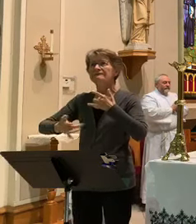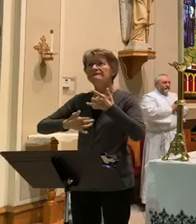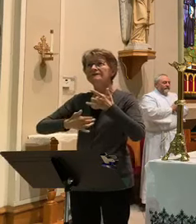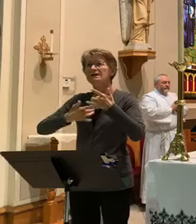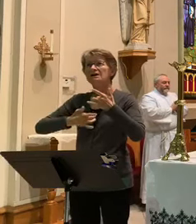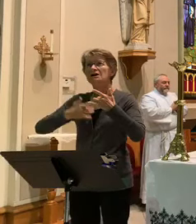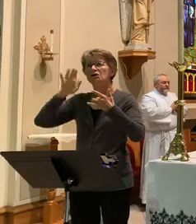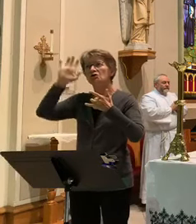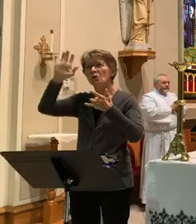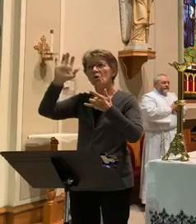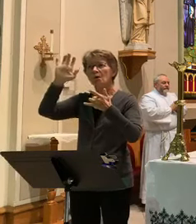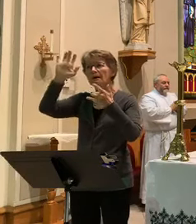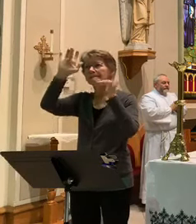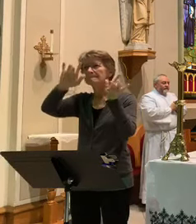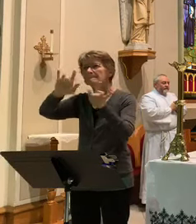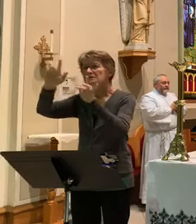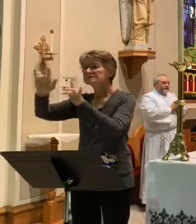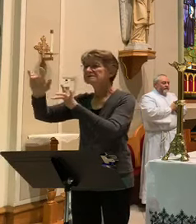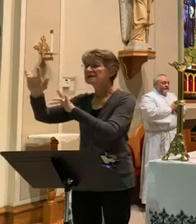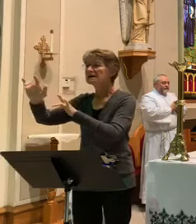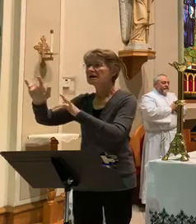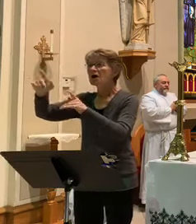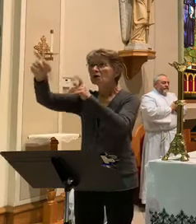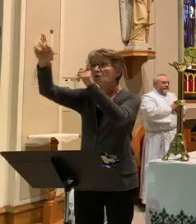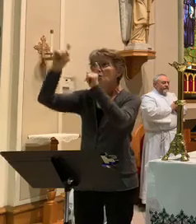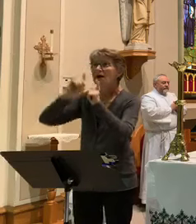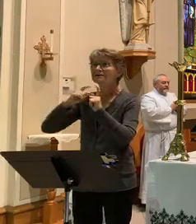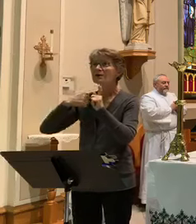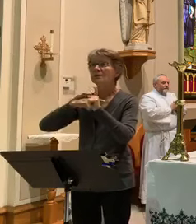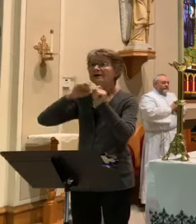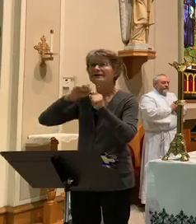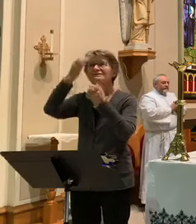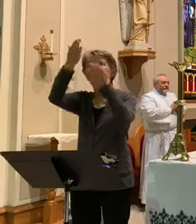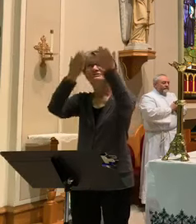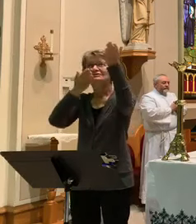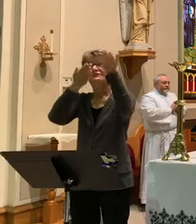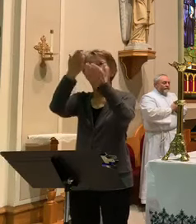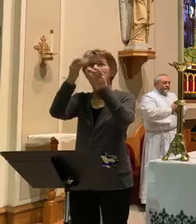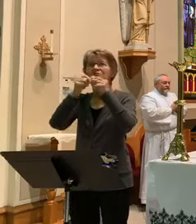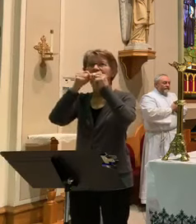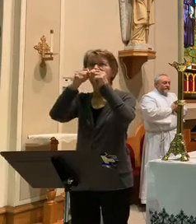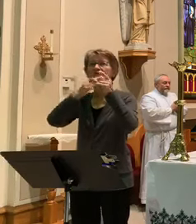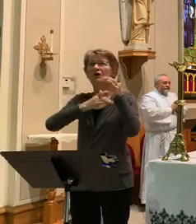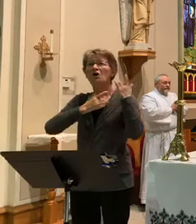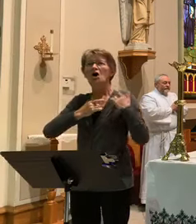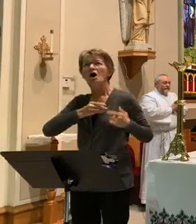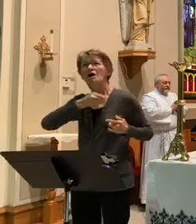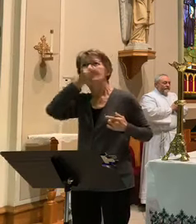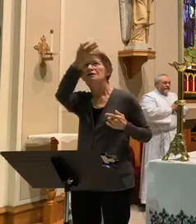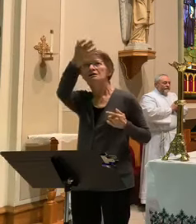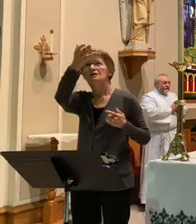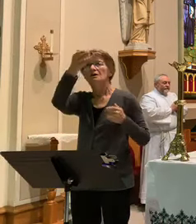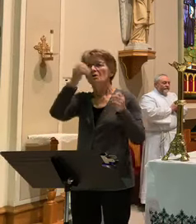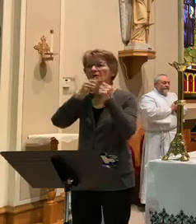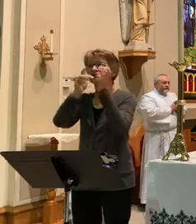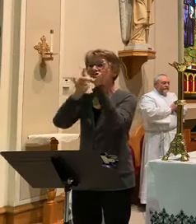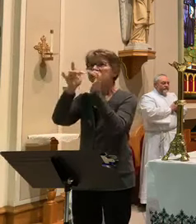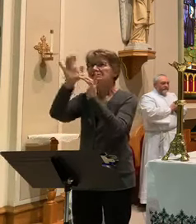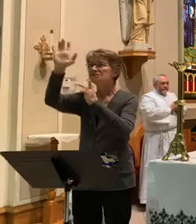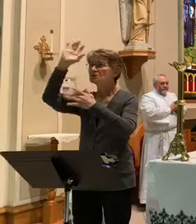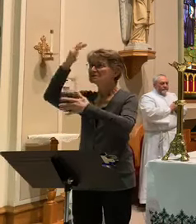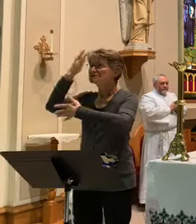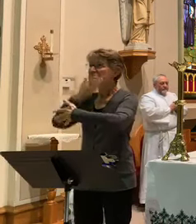of your mercy. Grant that we may serve you with all our hearts through our Lord Jesus Christ, your